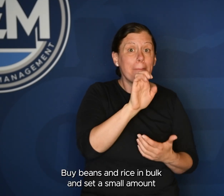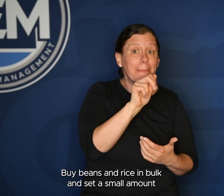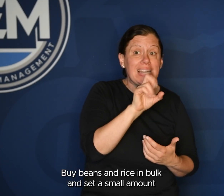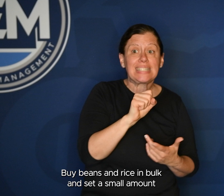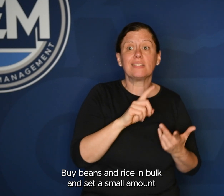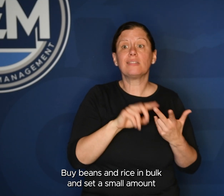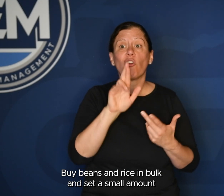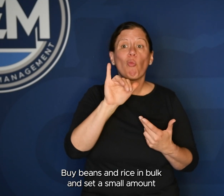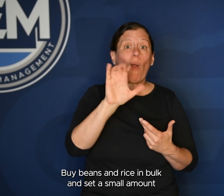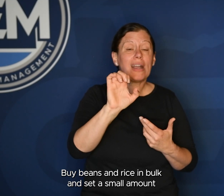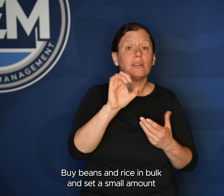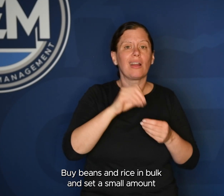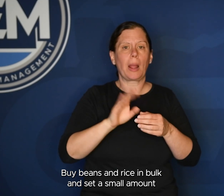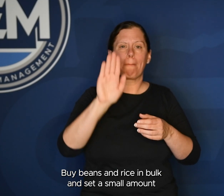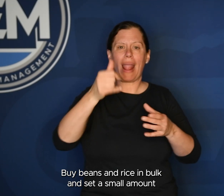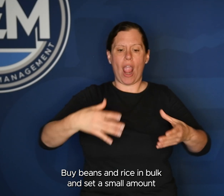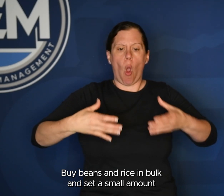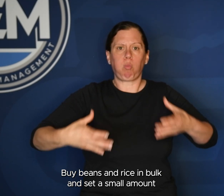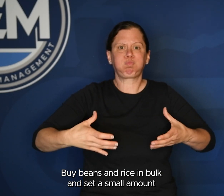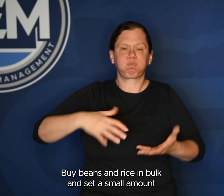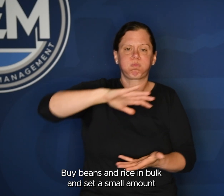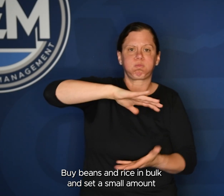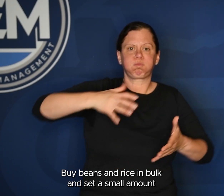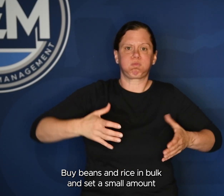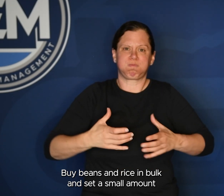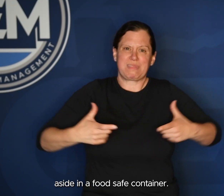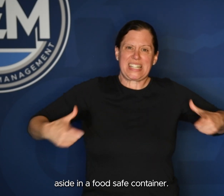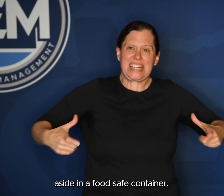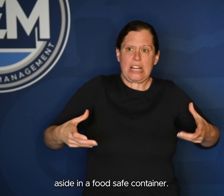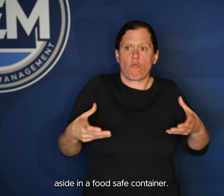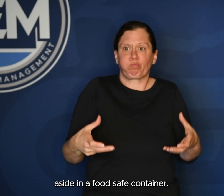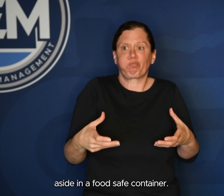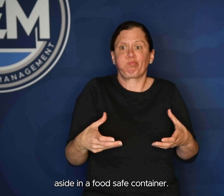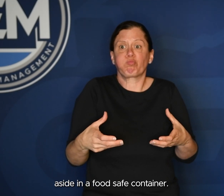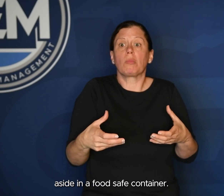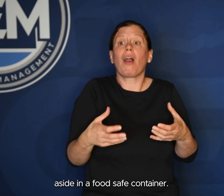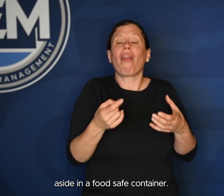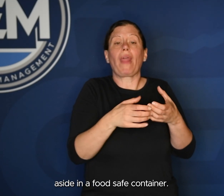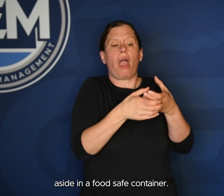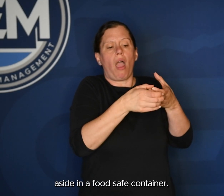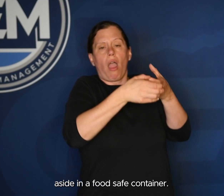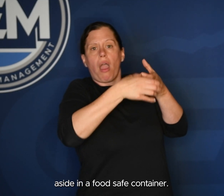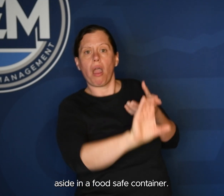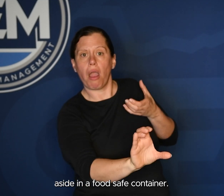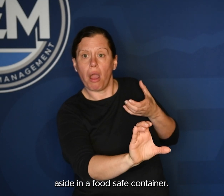Buy beans and rice in bulk and set a small amount aside in a food-safe container.